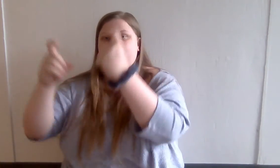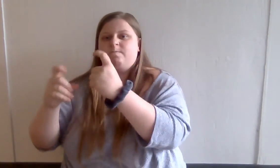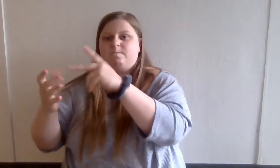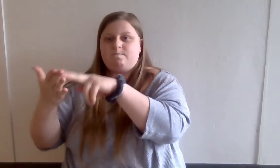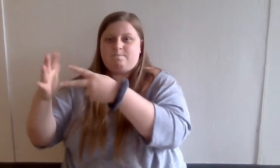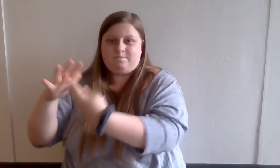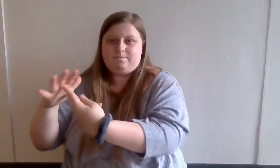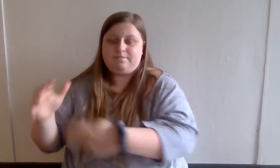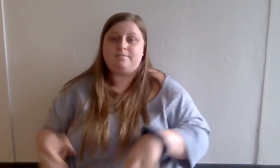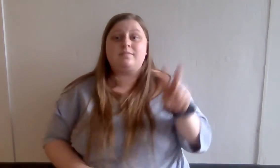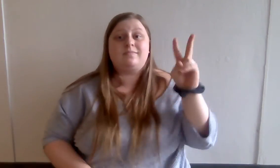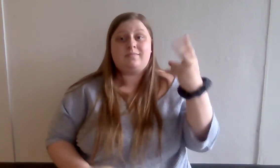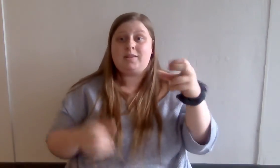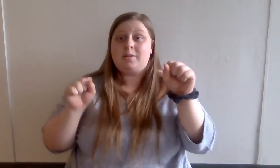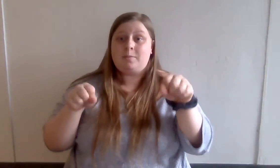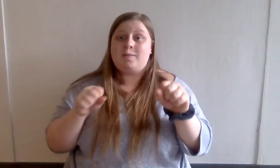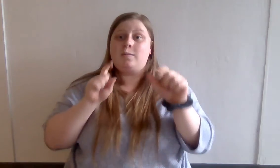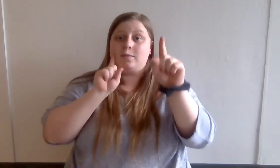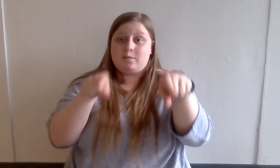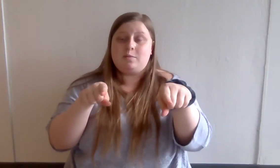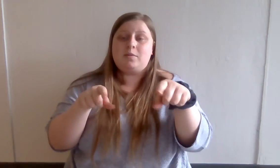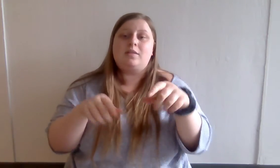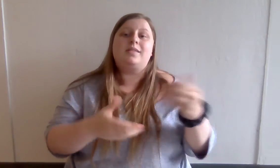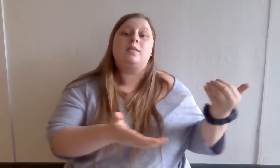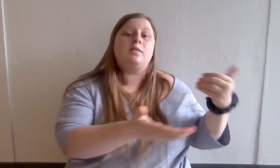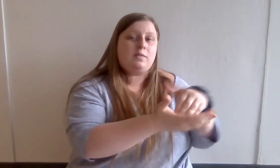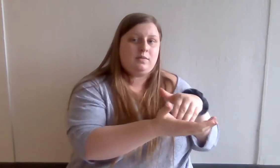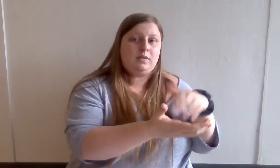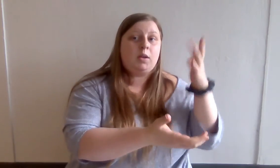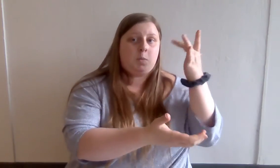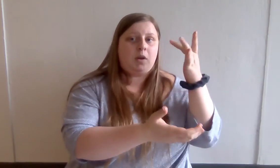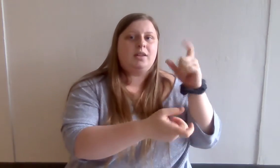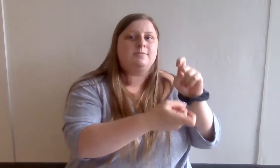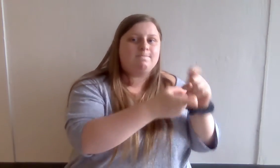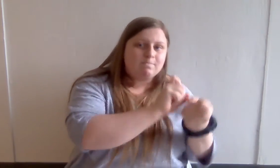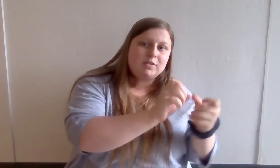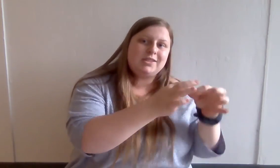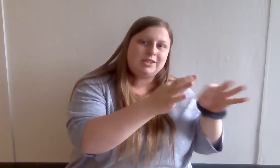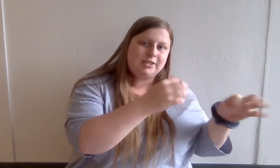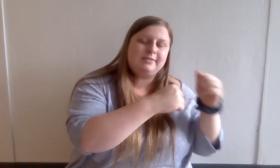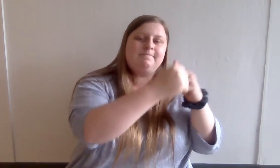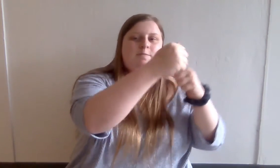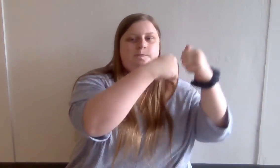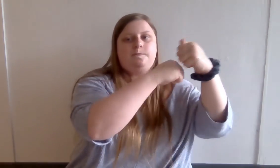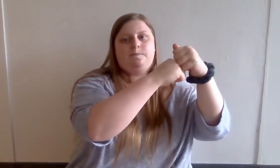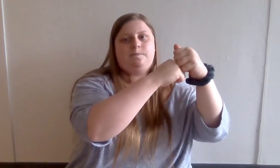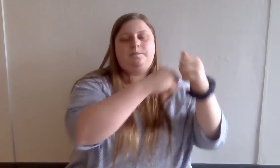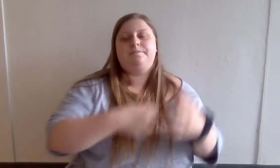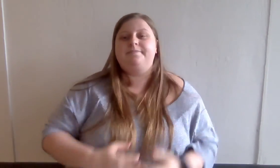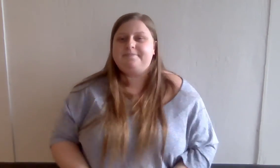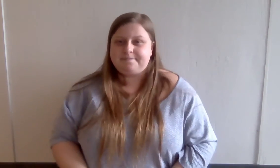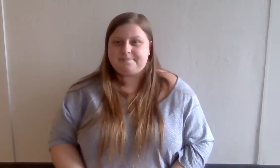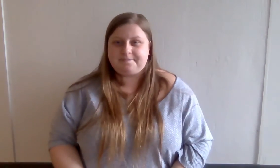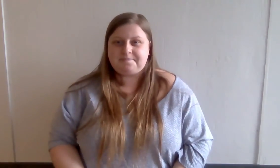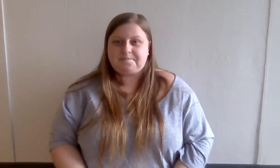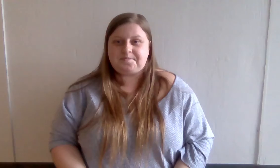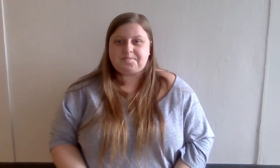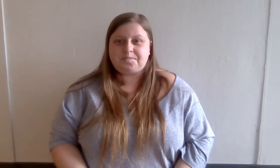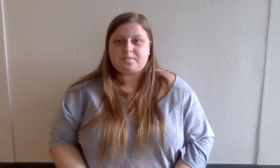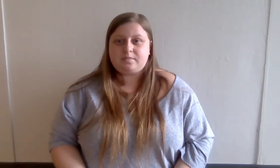The first is an expansion because it increased the level of meaning. The second is a recast because it changed the sentence